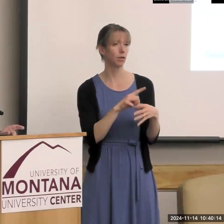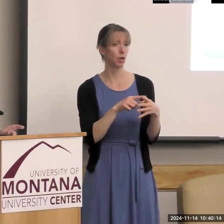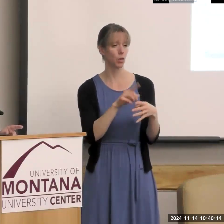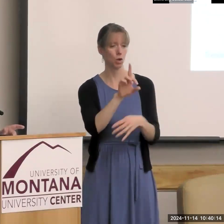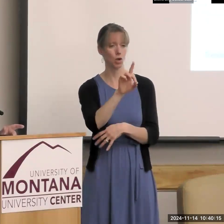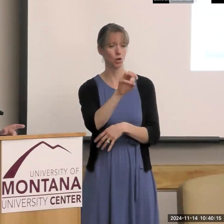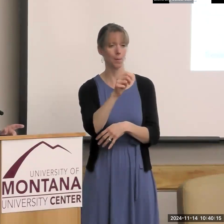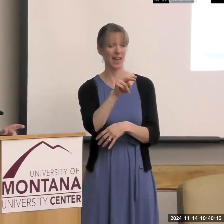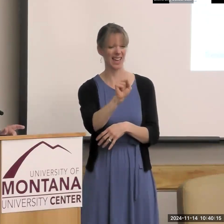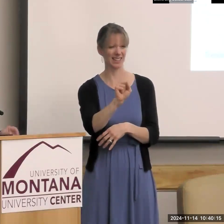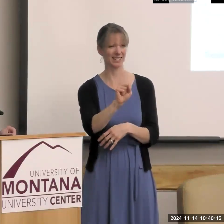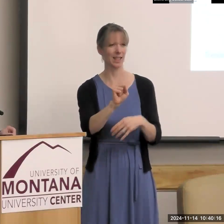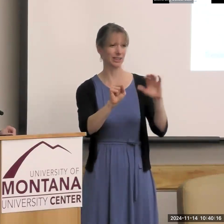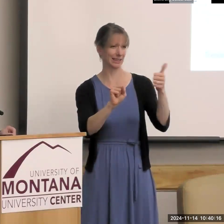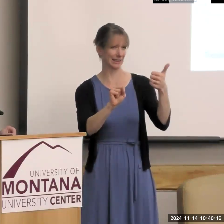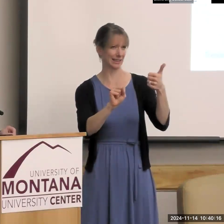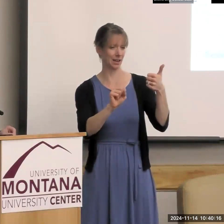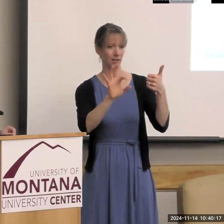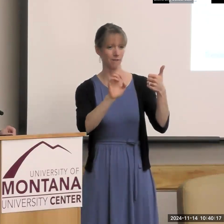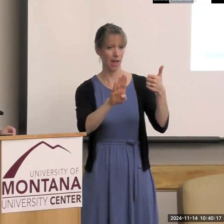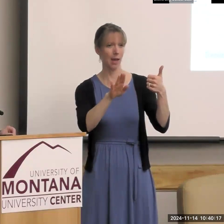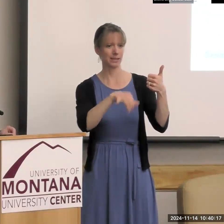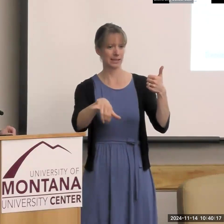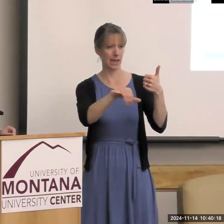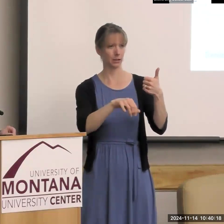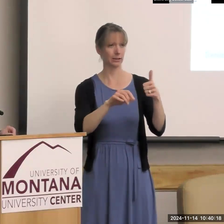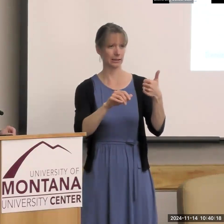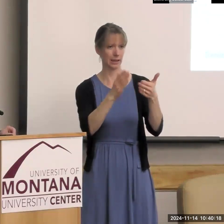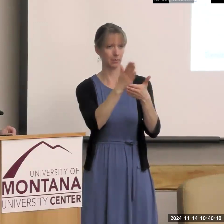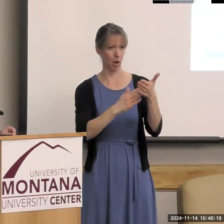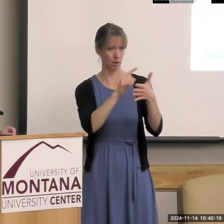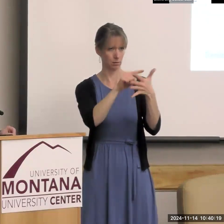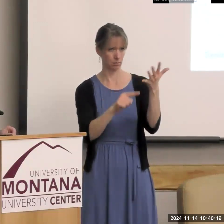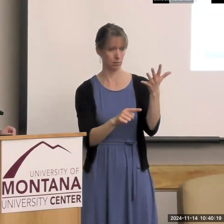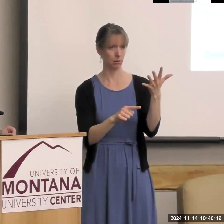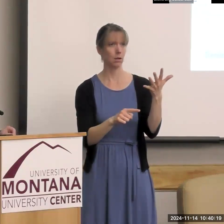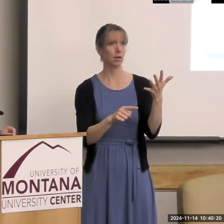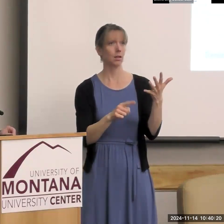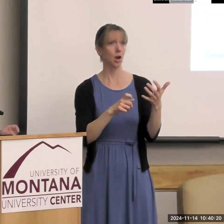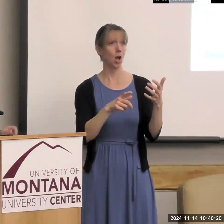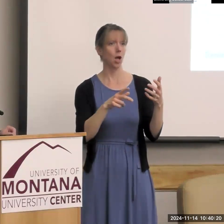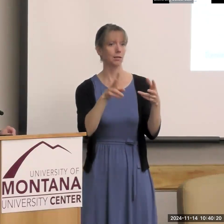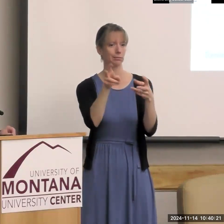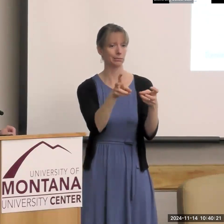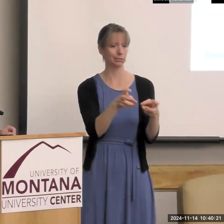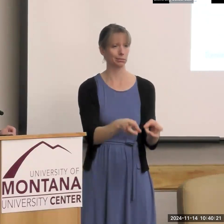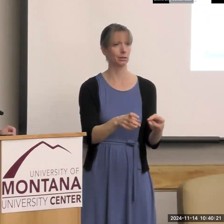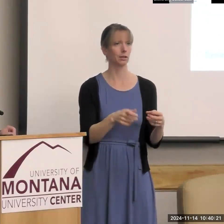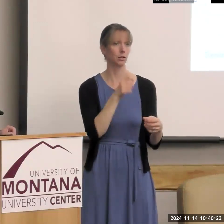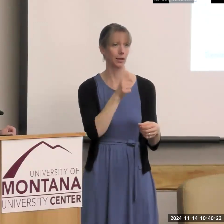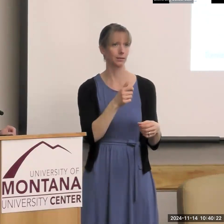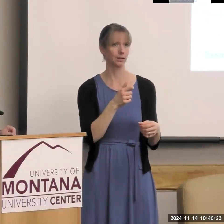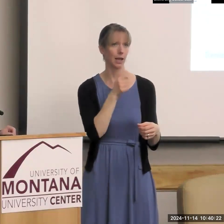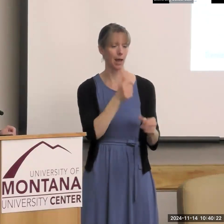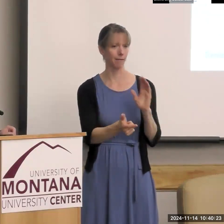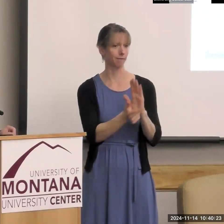There are 10 different domains in the FAB standards, and these are all I should probably say this so I'm not violating